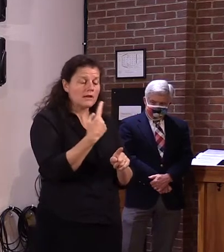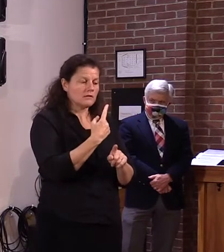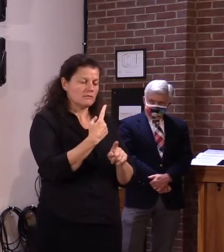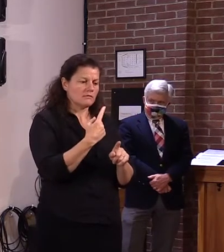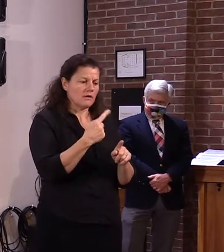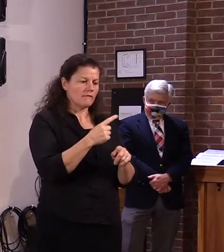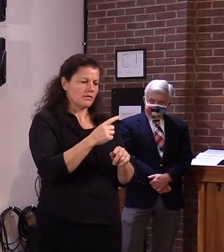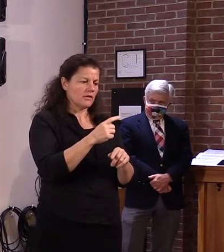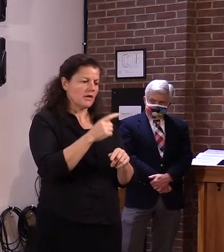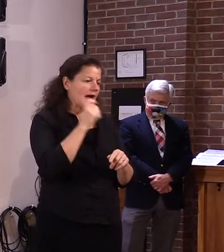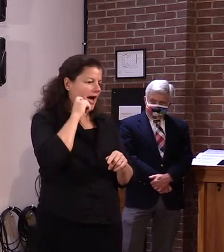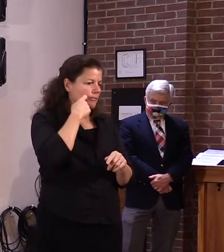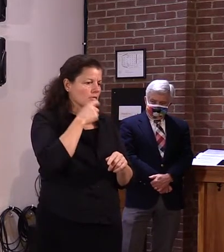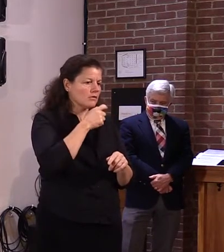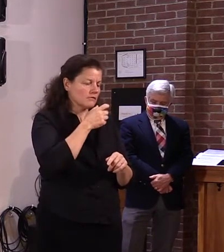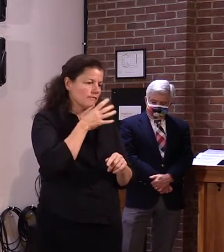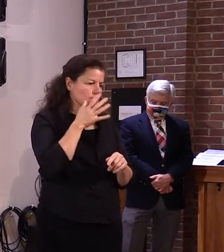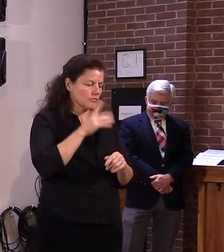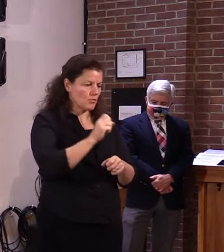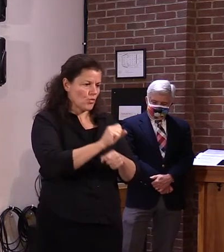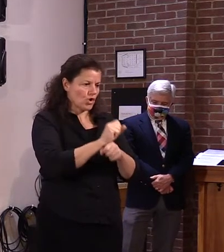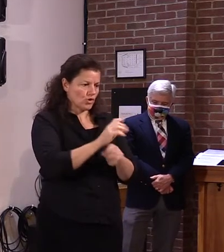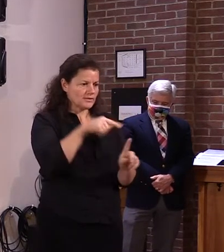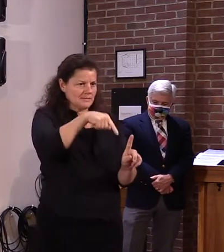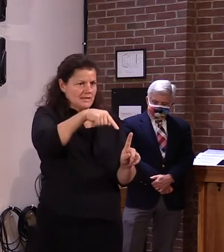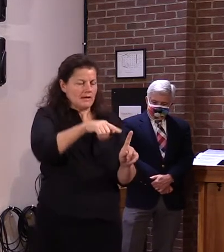true? And then finally, with